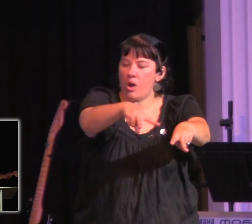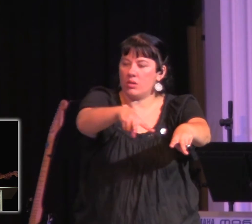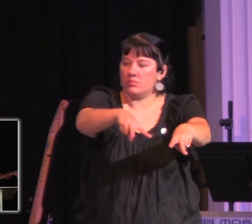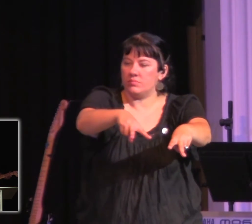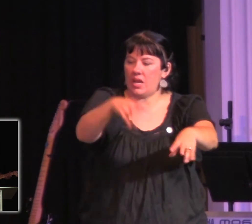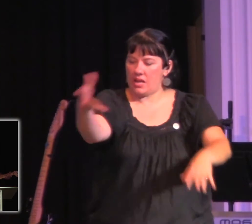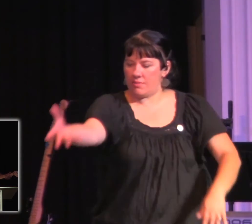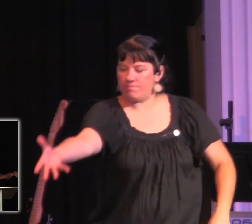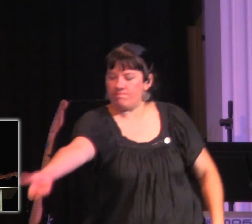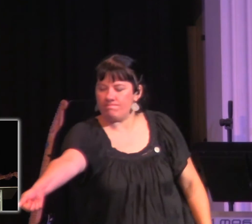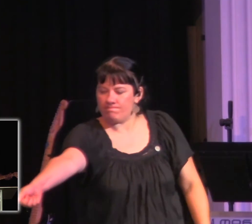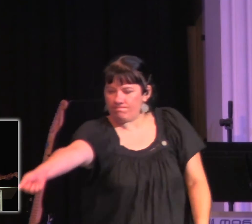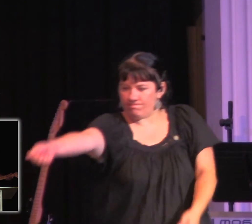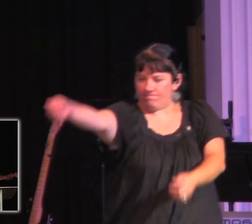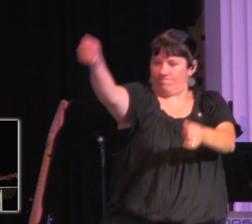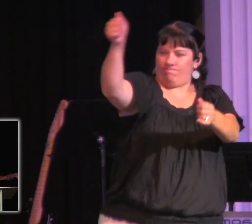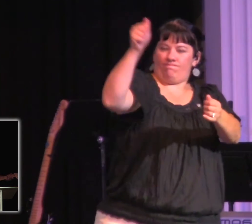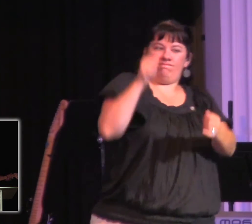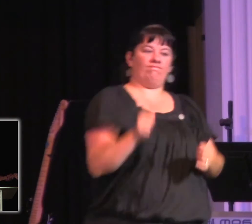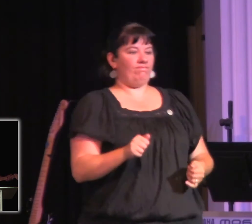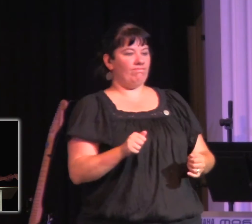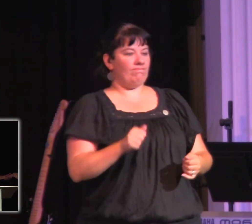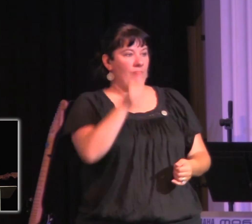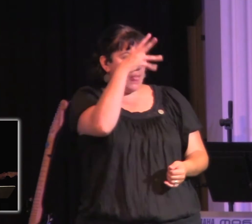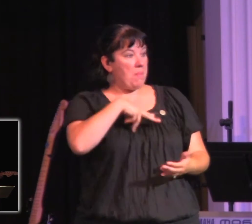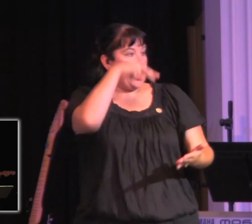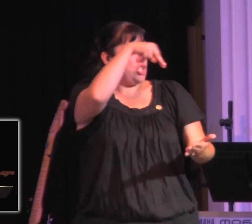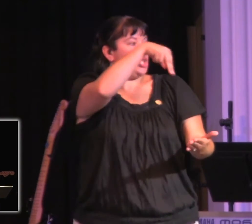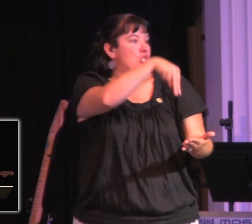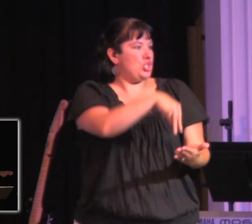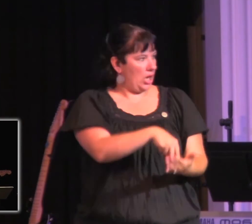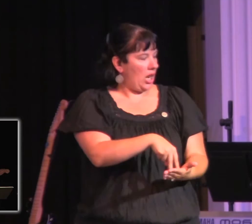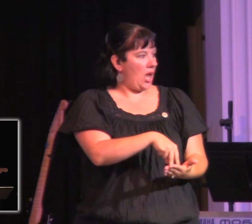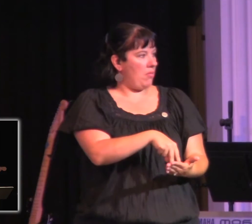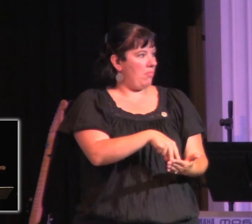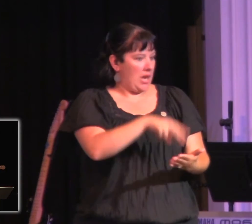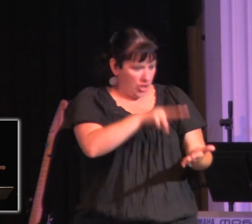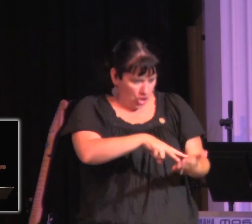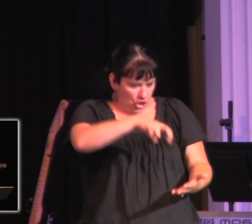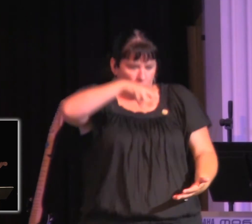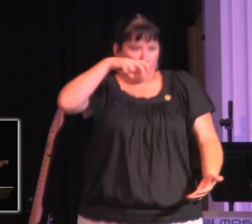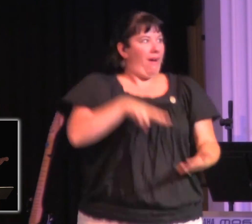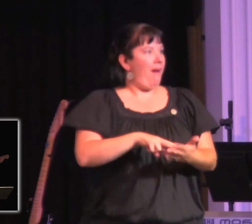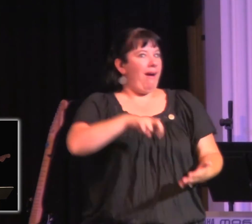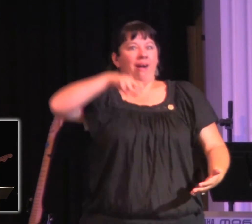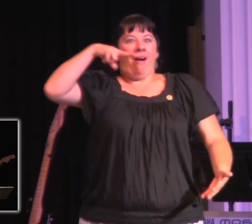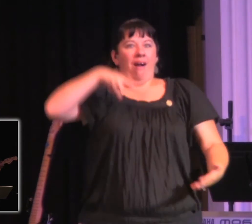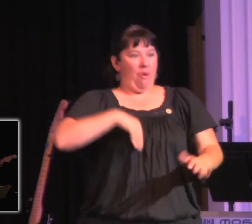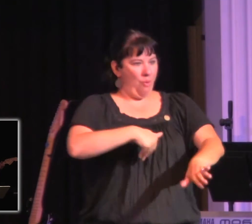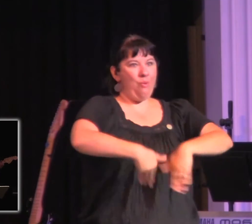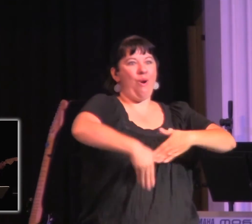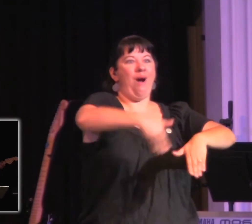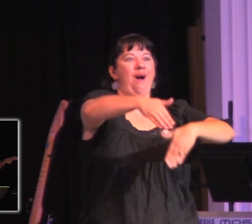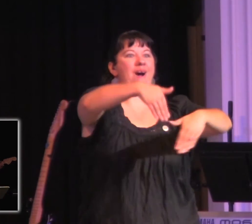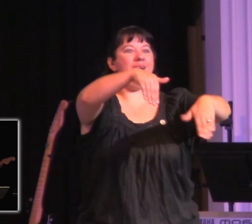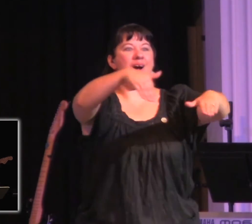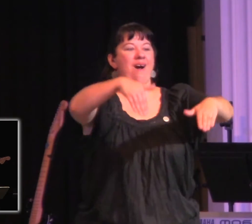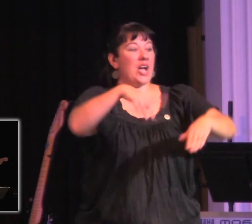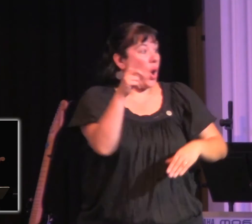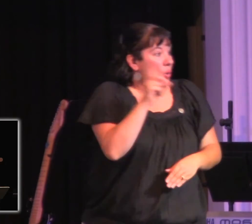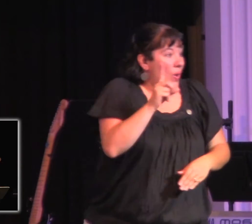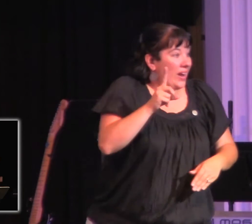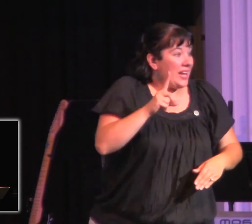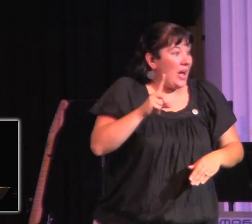He jumped up to his feet and he began to walk. Then he went with them. Where did he go? Into the temple courts, walking and